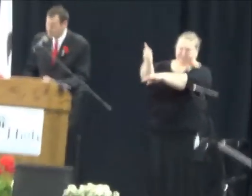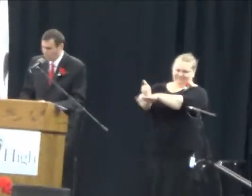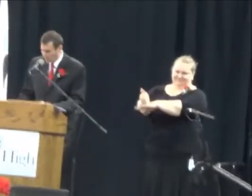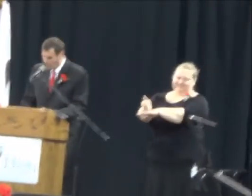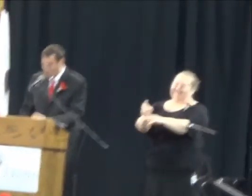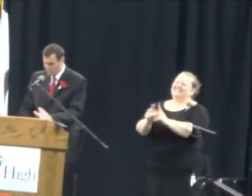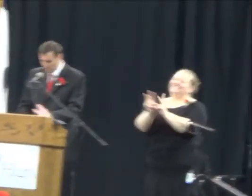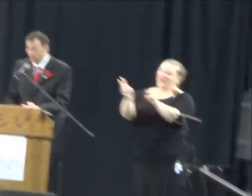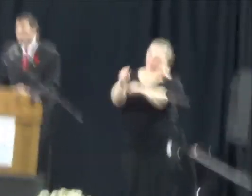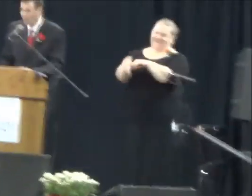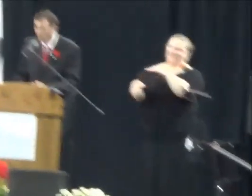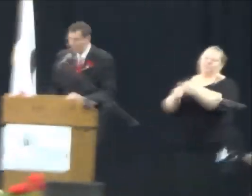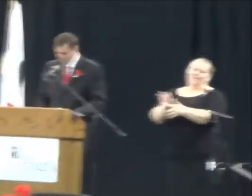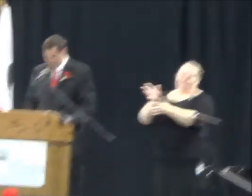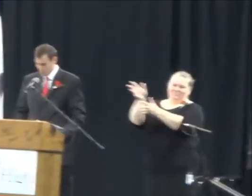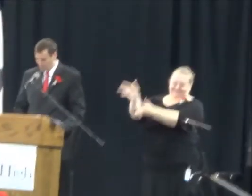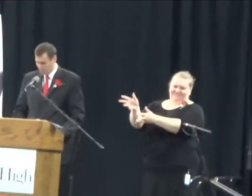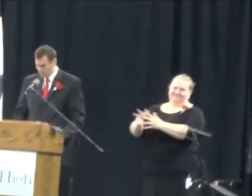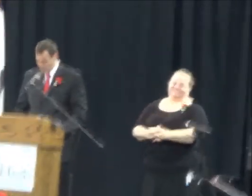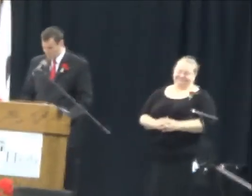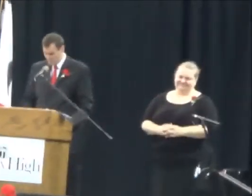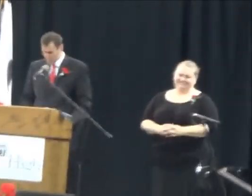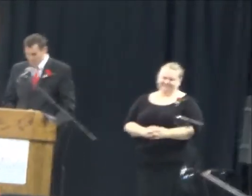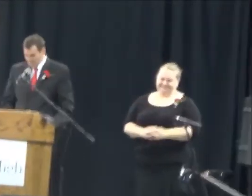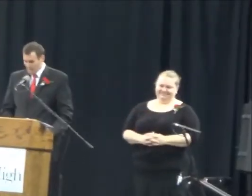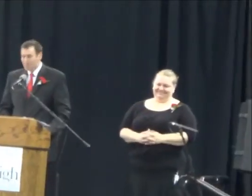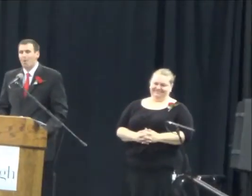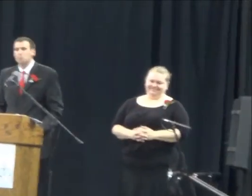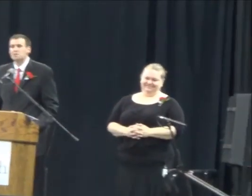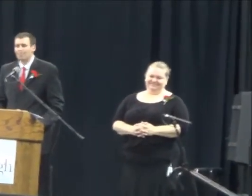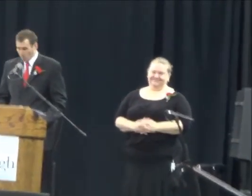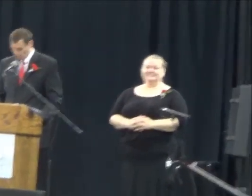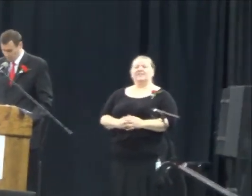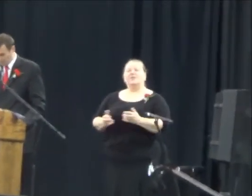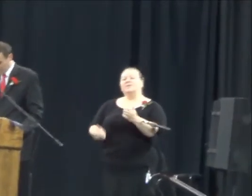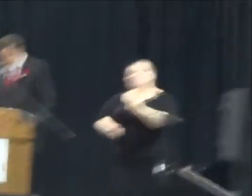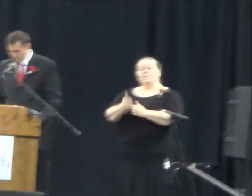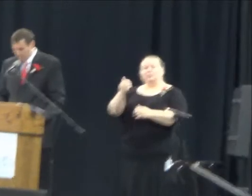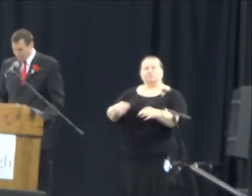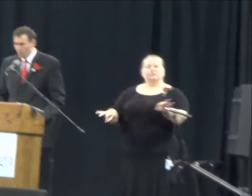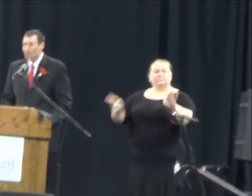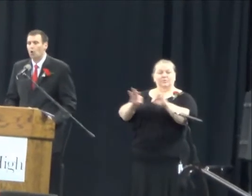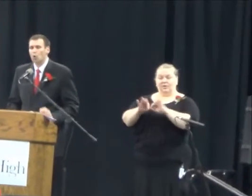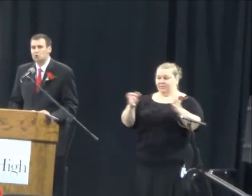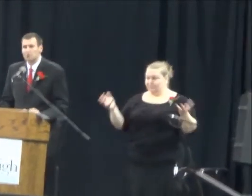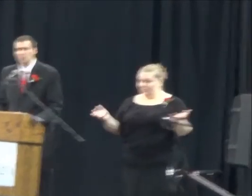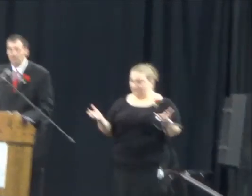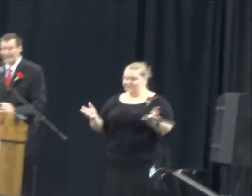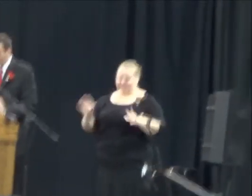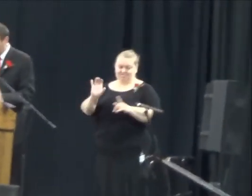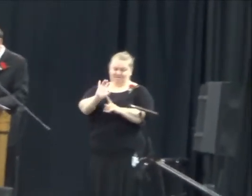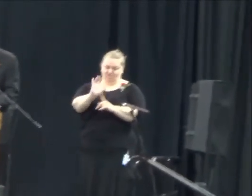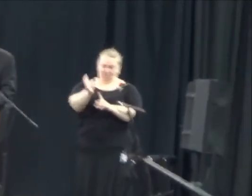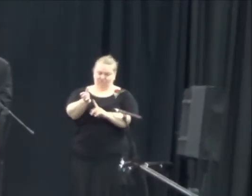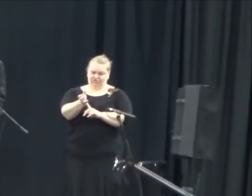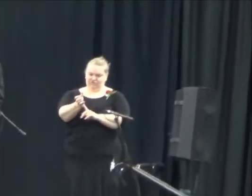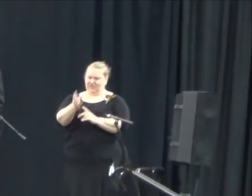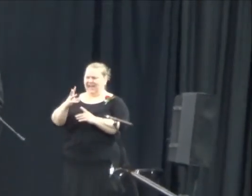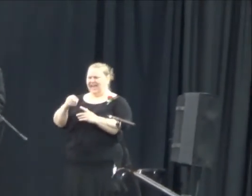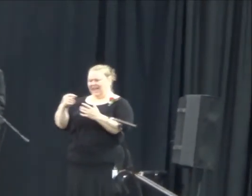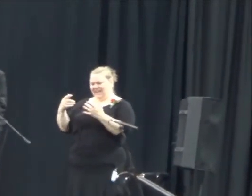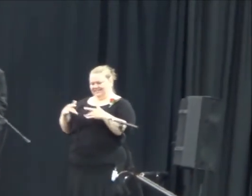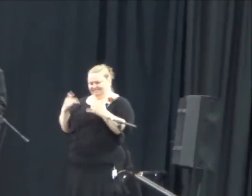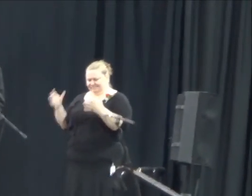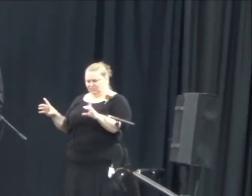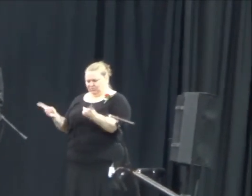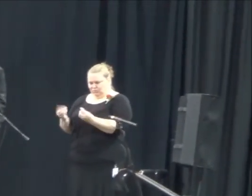very comfortable there, and it went quite well, I can assure you. God damn it. Most importantly, I'm so late the for this. Culture and climate